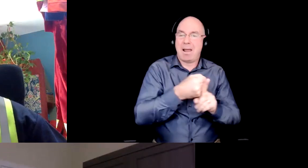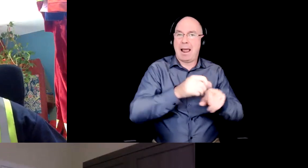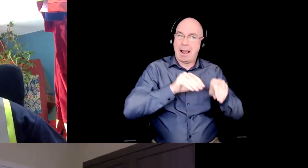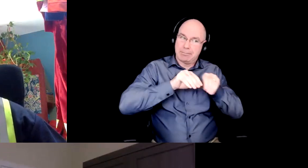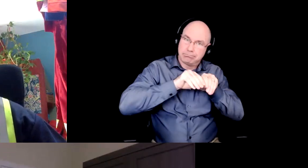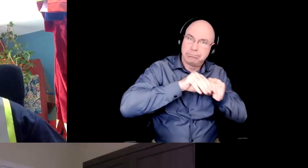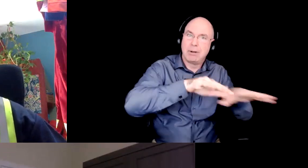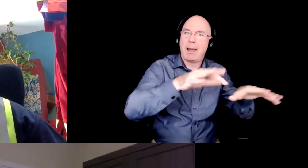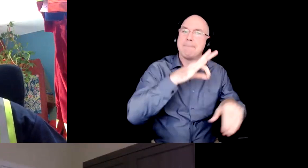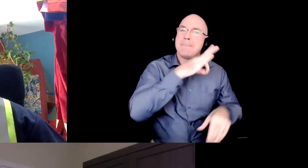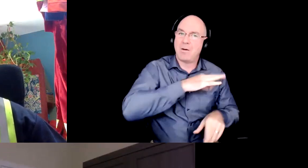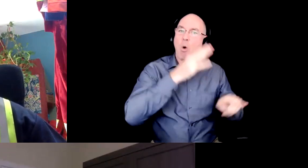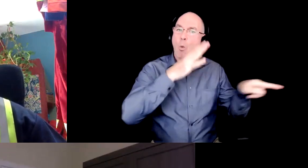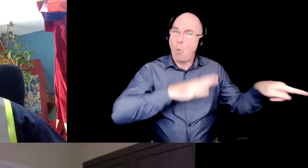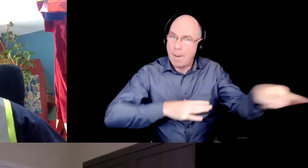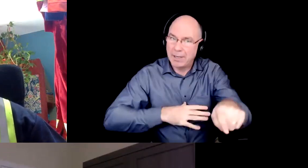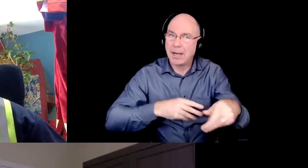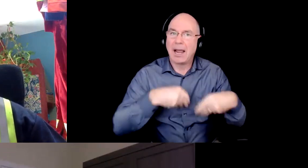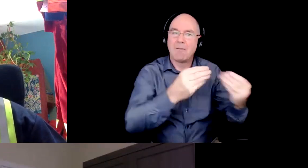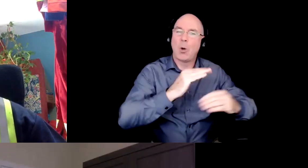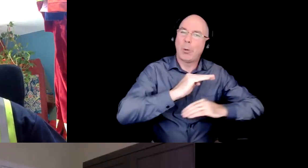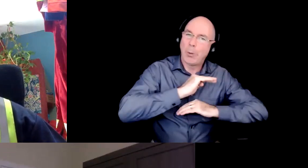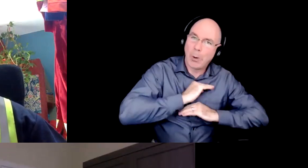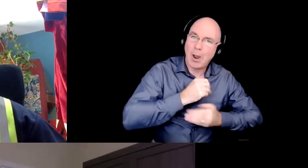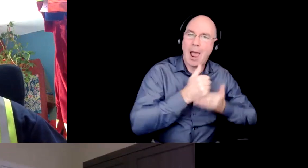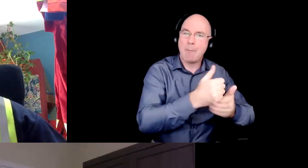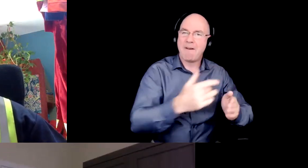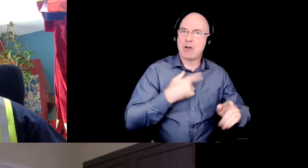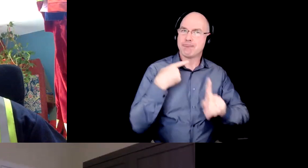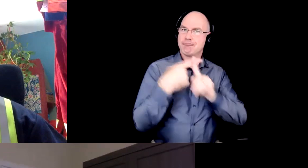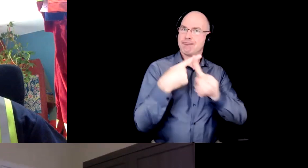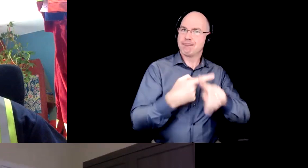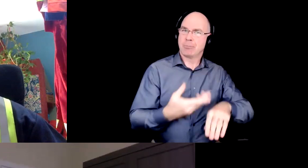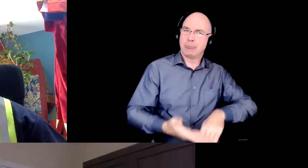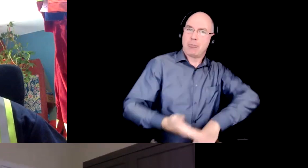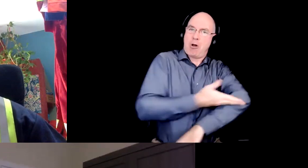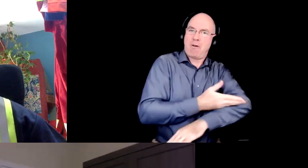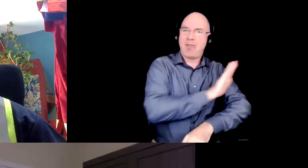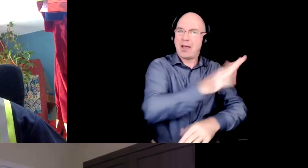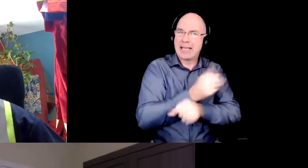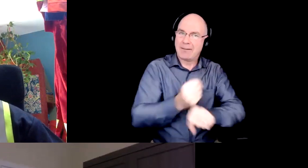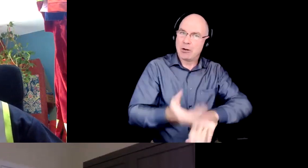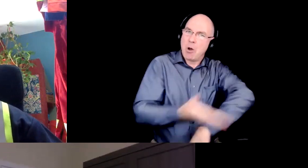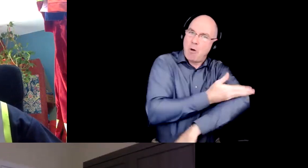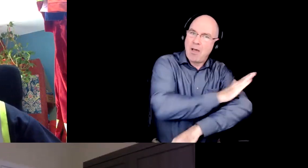the women wearing them by bringing them relief, improving morale, improving their safety, their overall health.